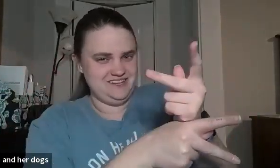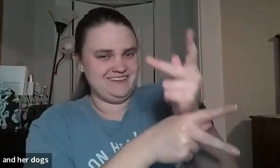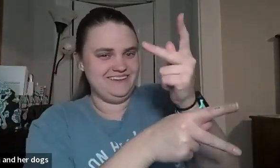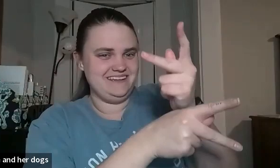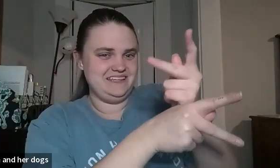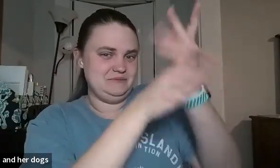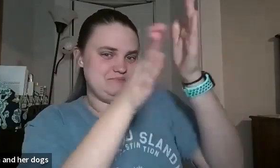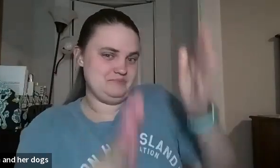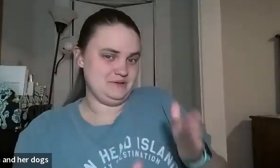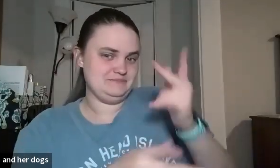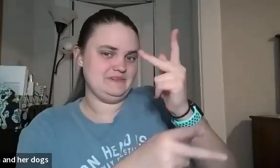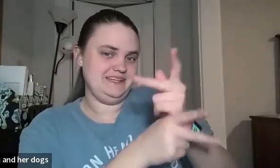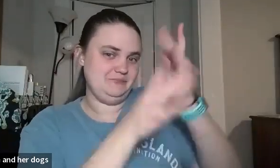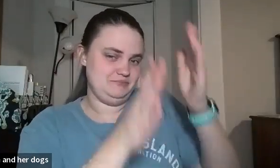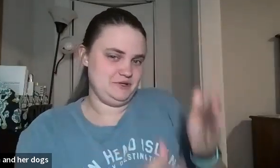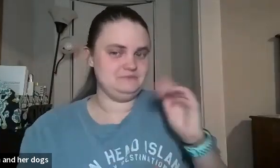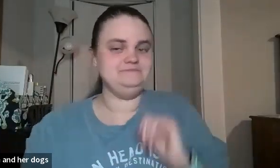other. Keeper, keeper.